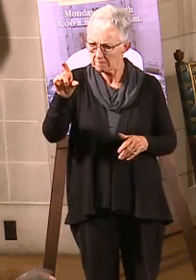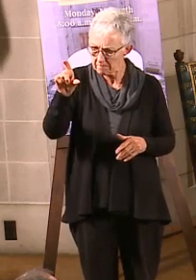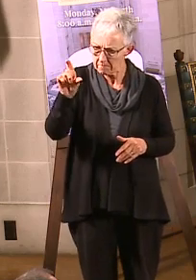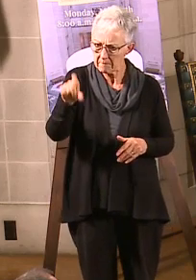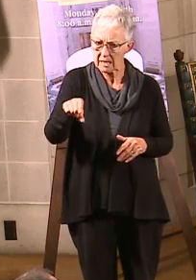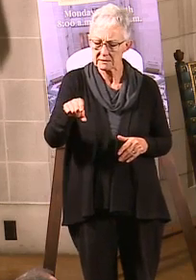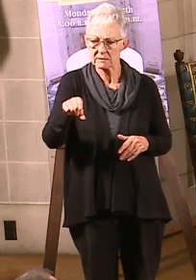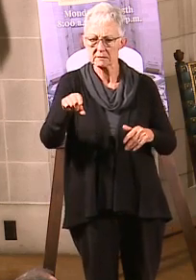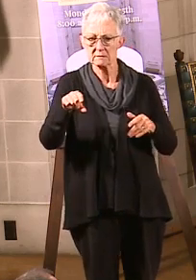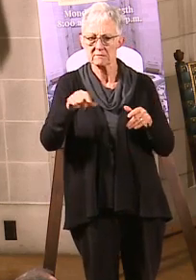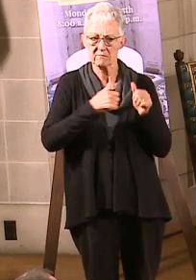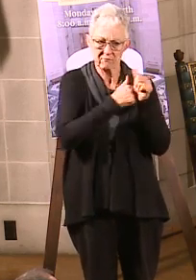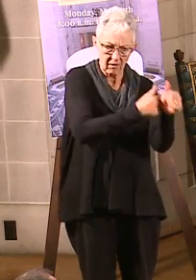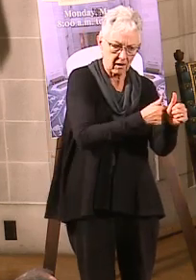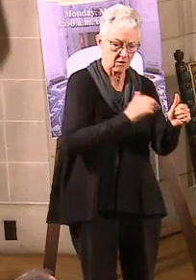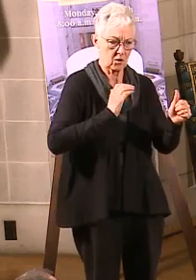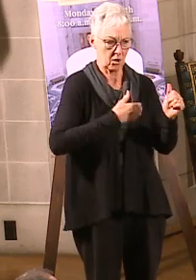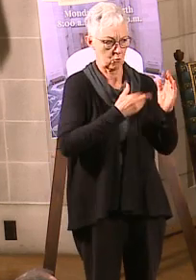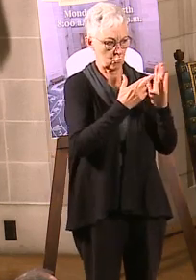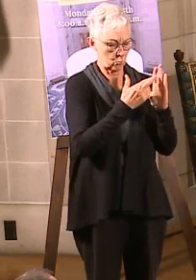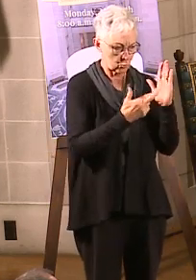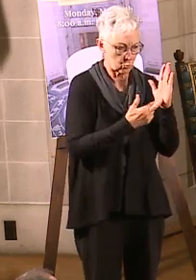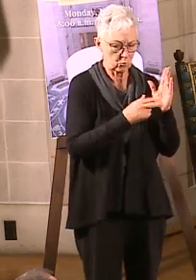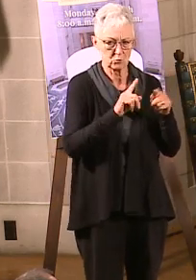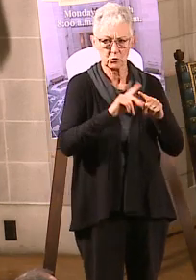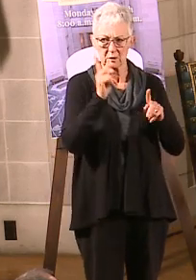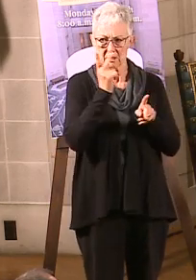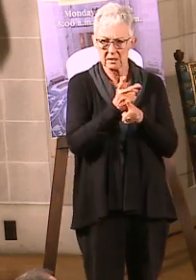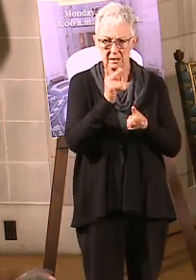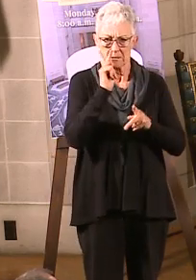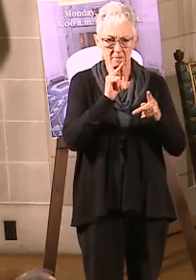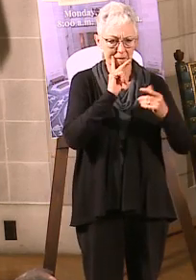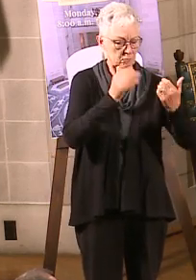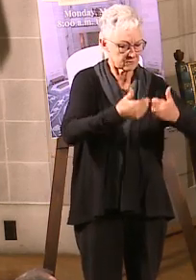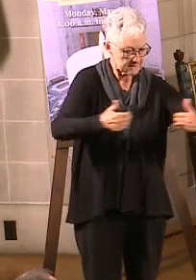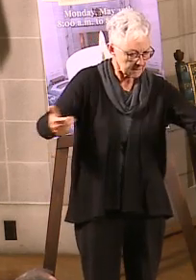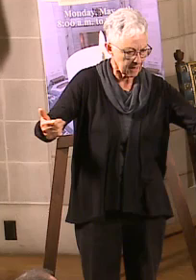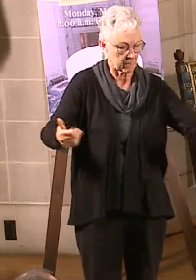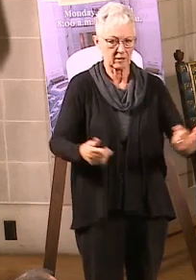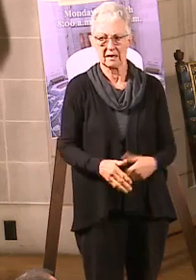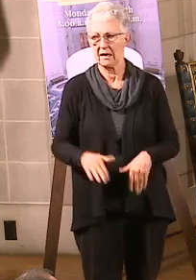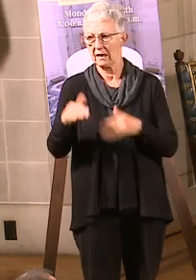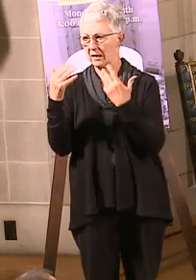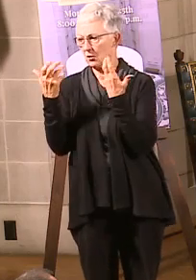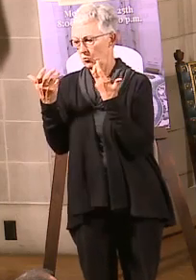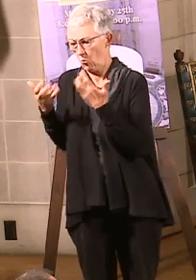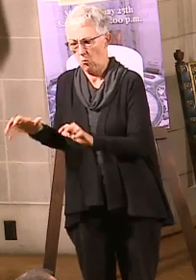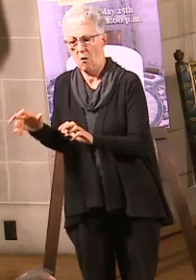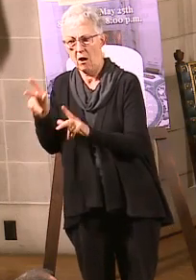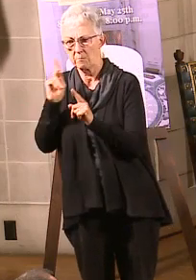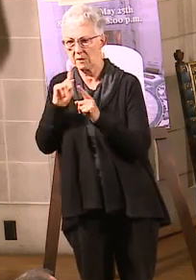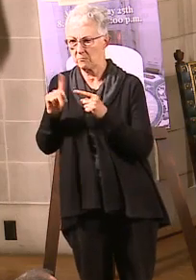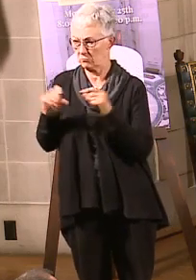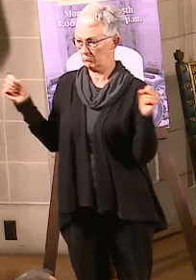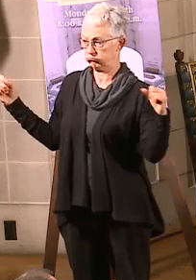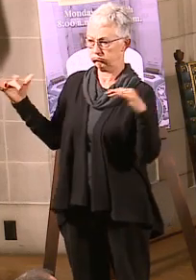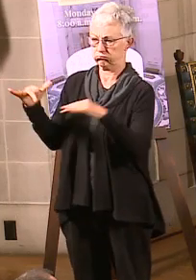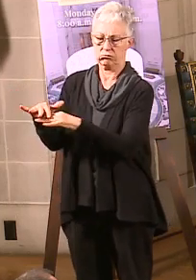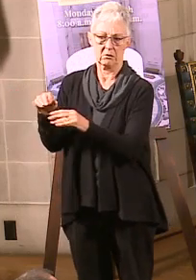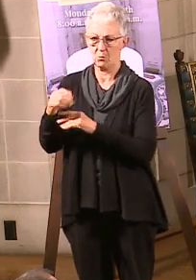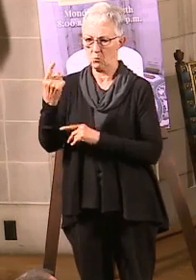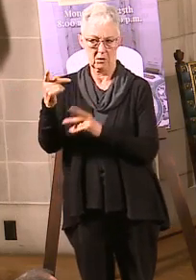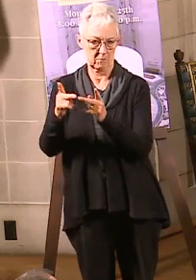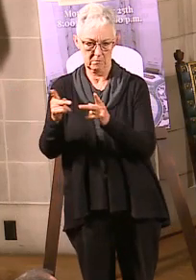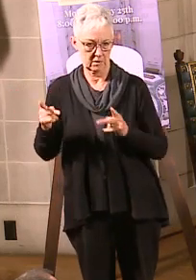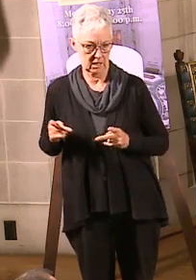that distancing. So we were very concerned when Memorial Day started coming forward. We realized we're still going to be under restriction. But what's not acceptable is that we